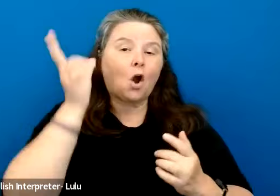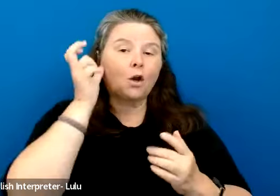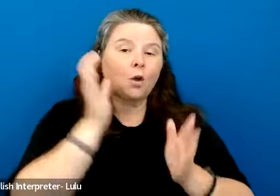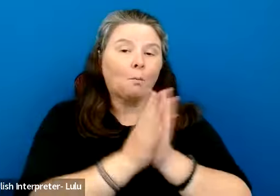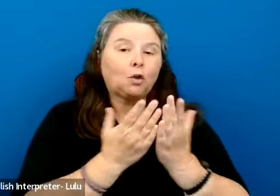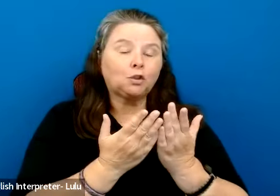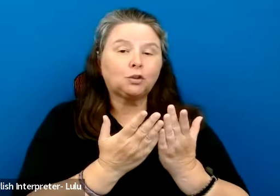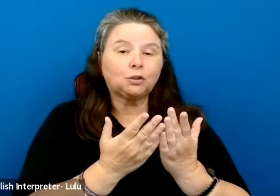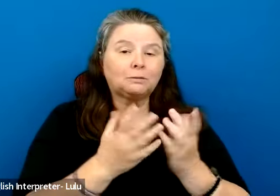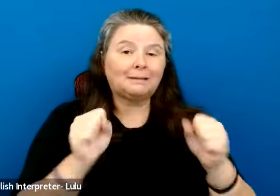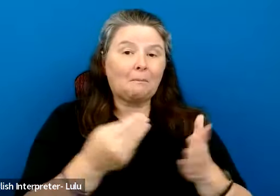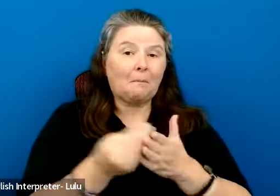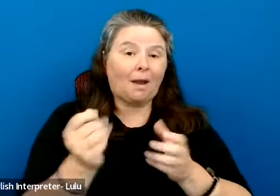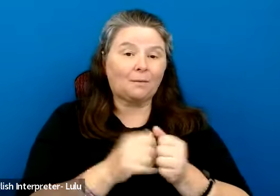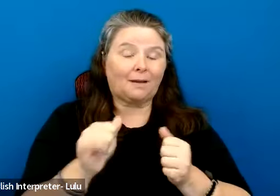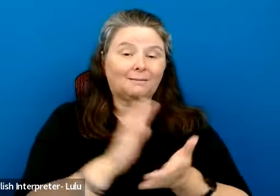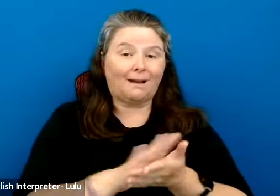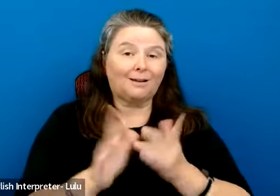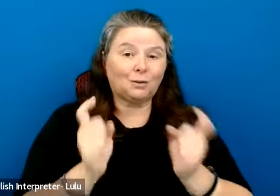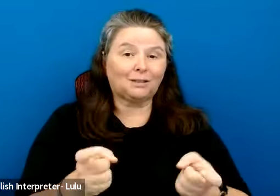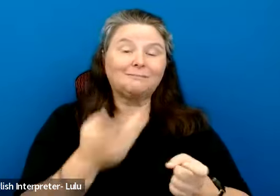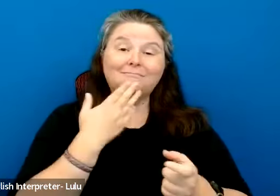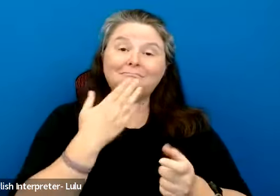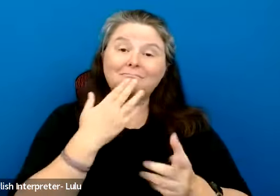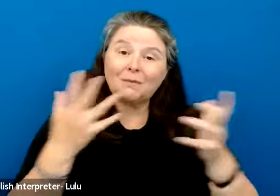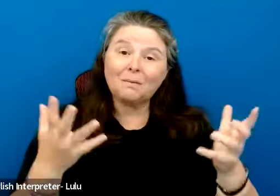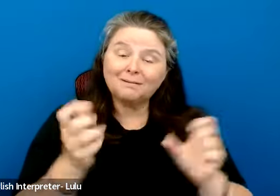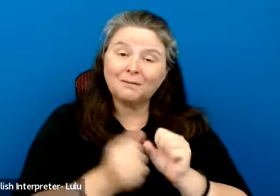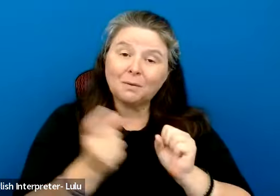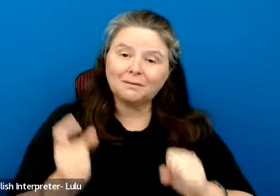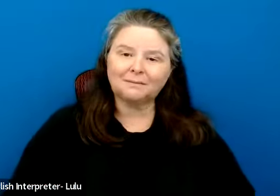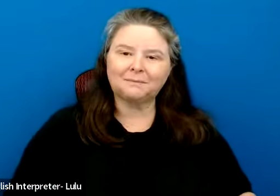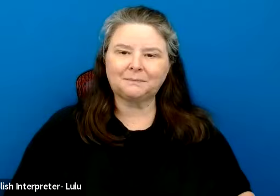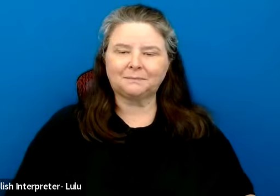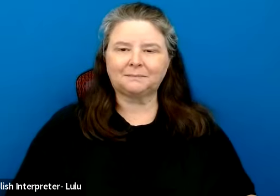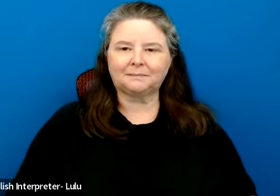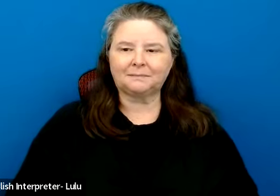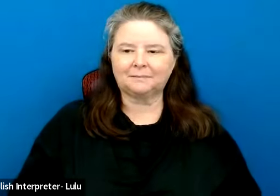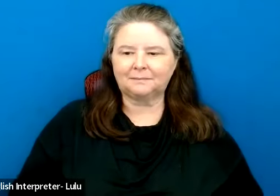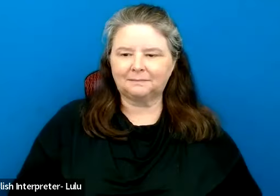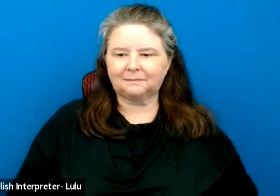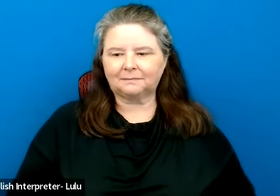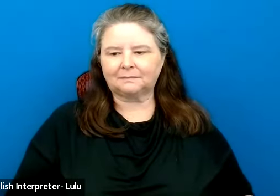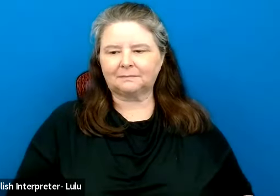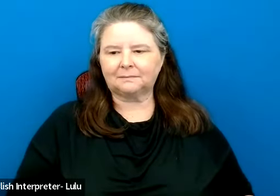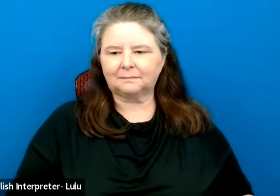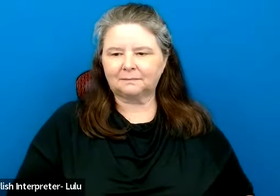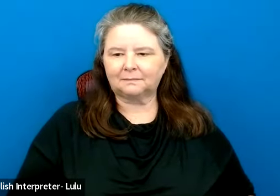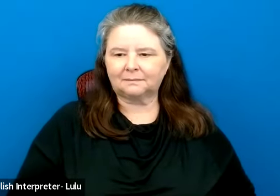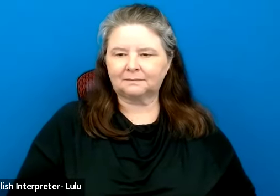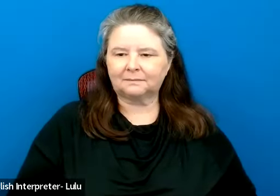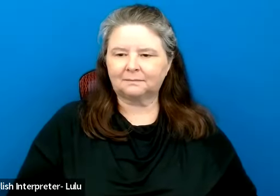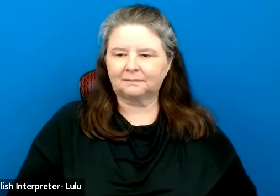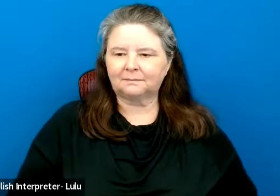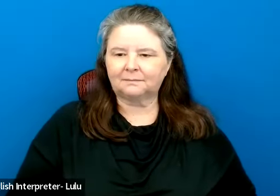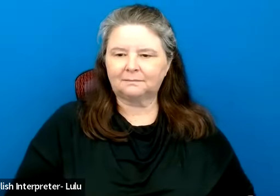Mrs. Gullins can buy with that nice donation. So thanks very much, everybody. Thank you, Jen. Let's see what is next. So